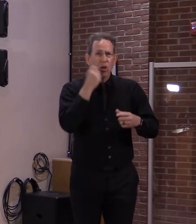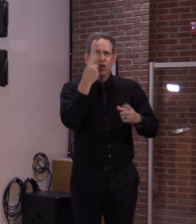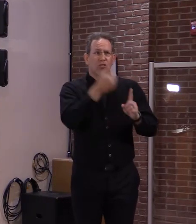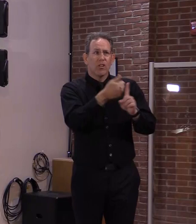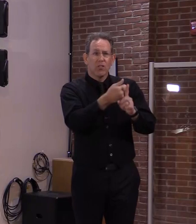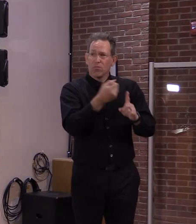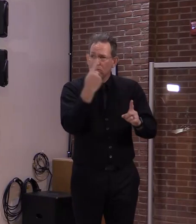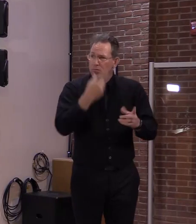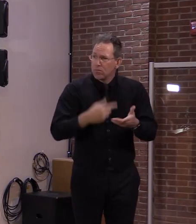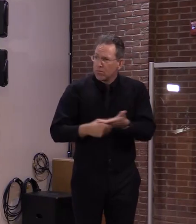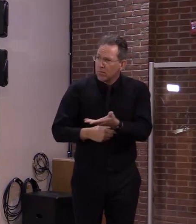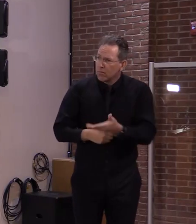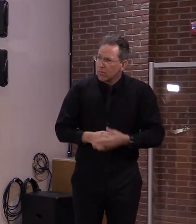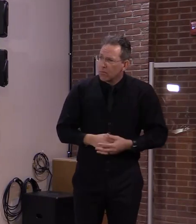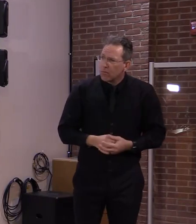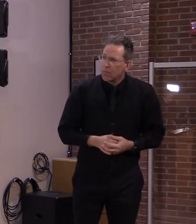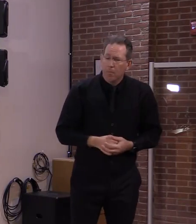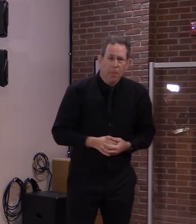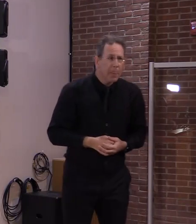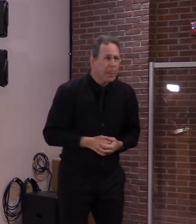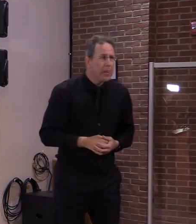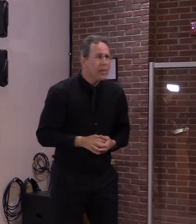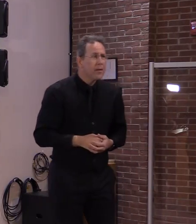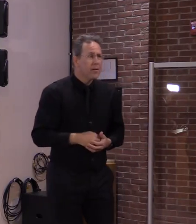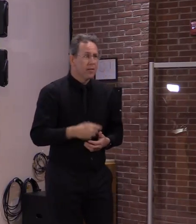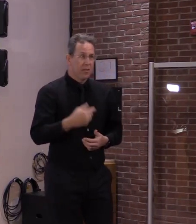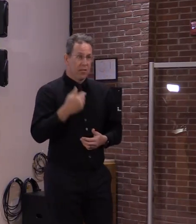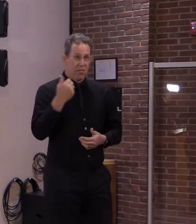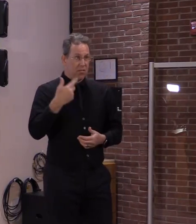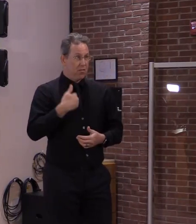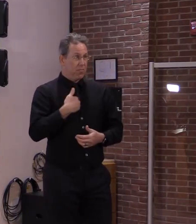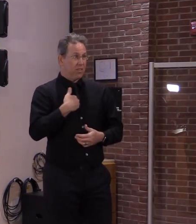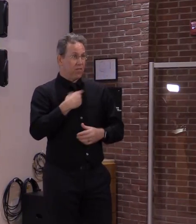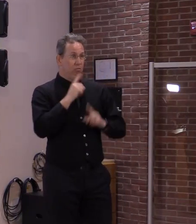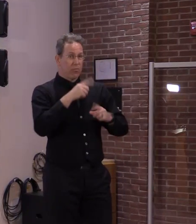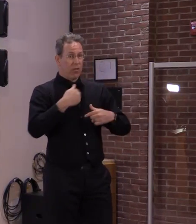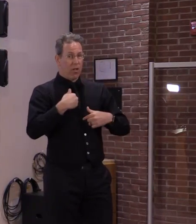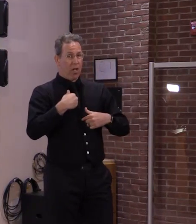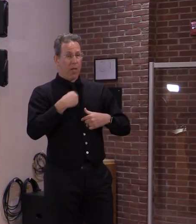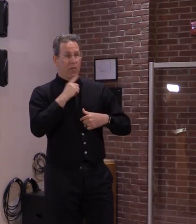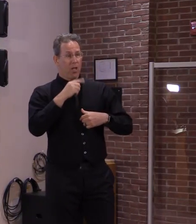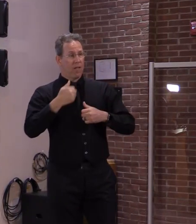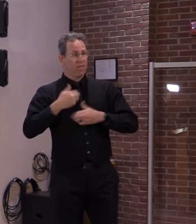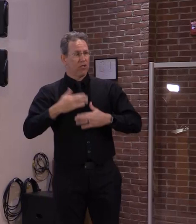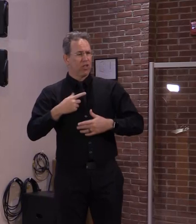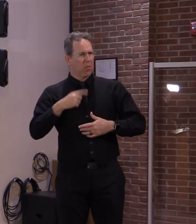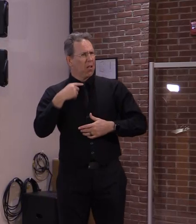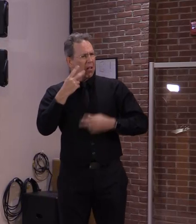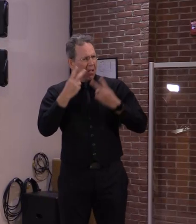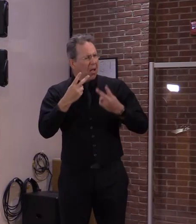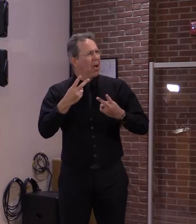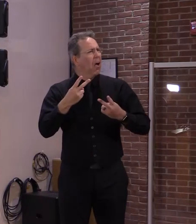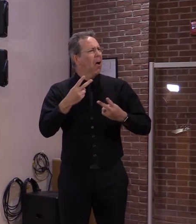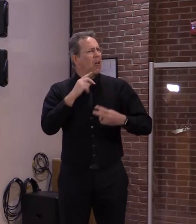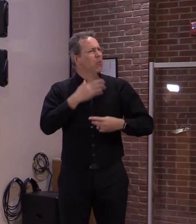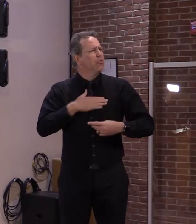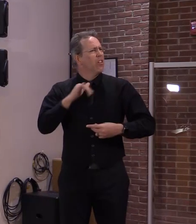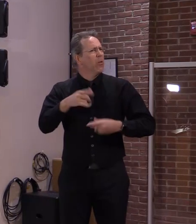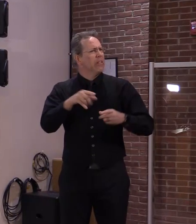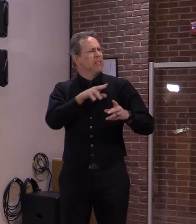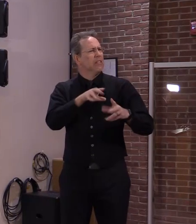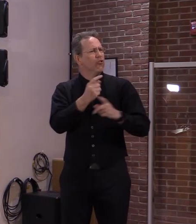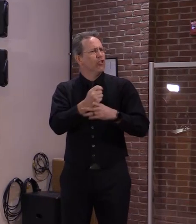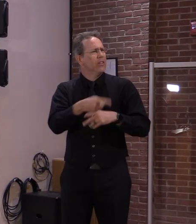I never served, so I don't fully understand it, but I appreciate it. But these legislators, a lot of them, it appears they've